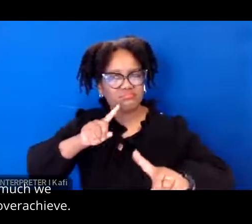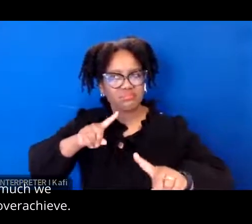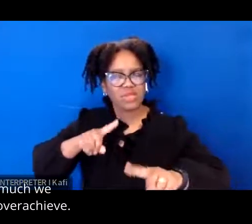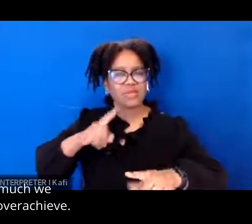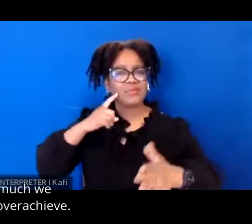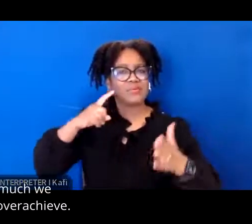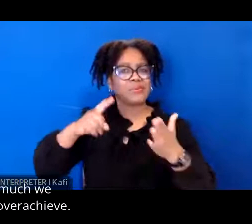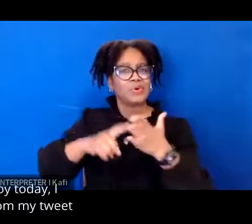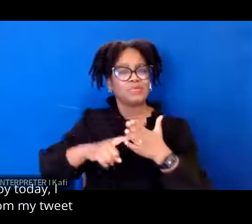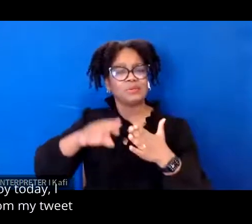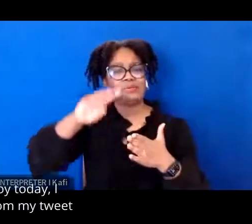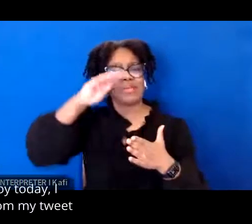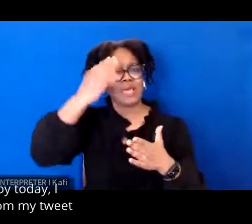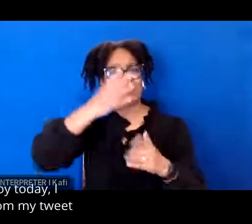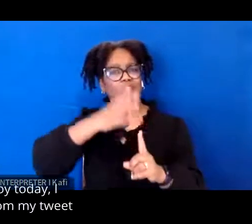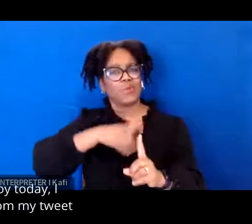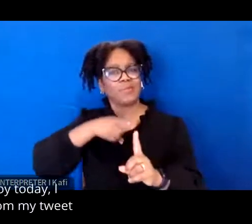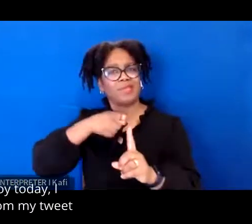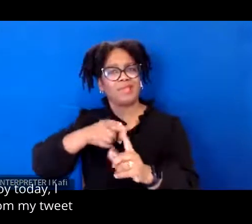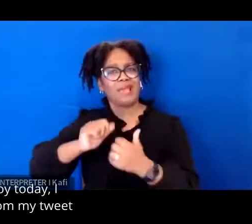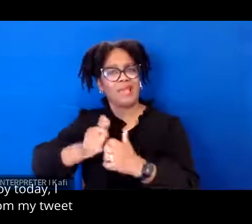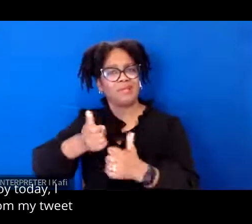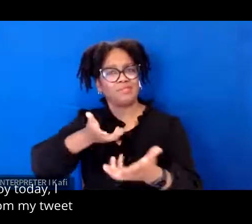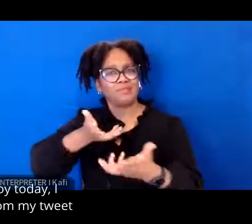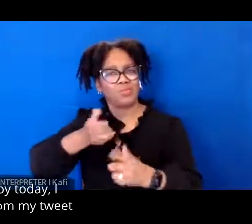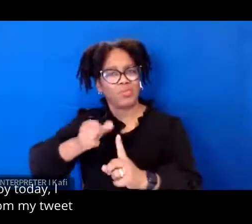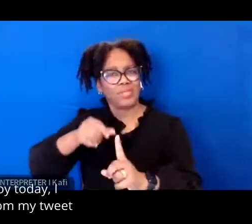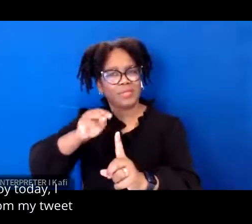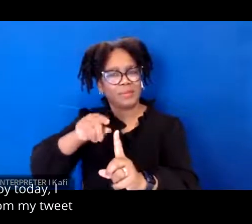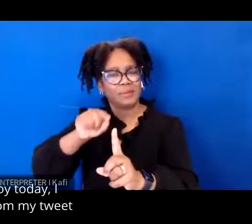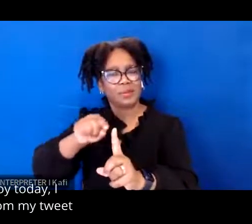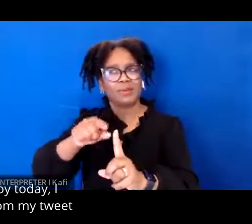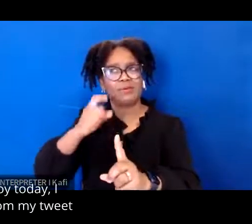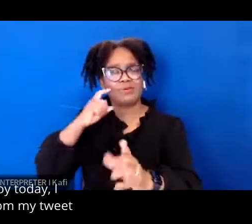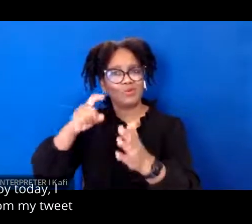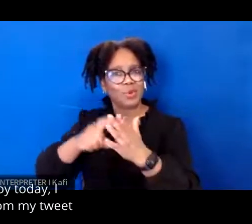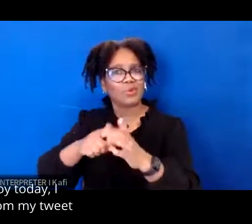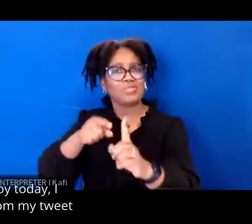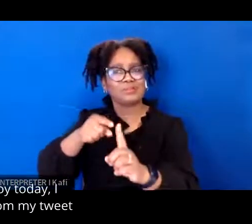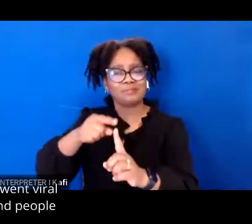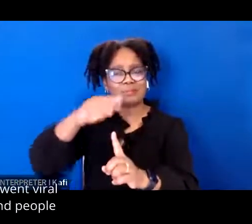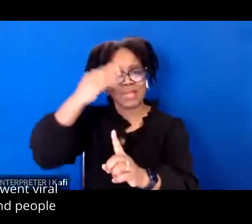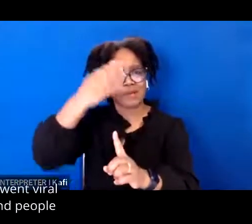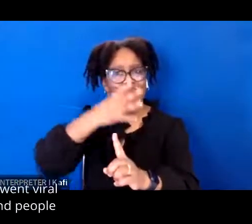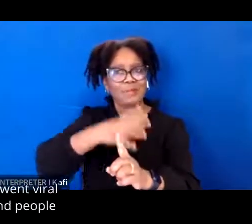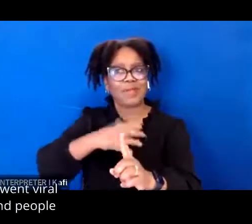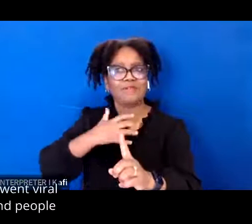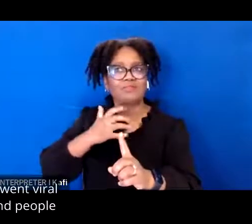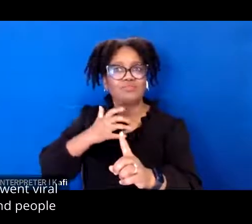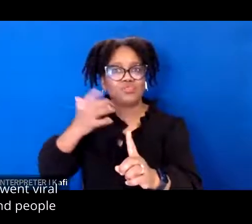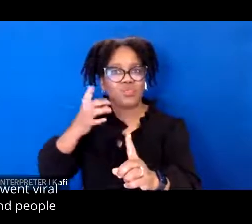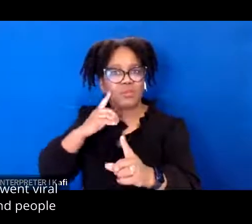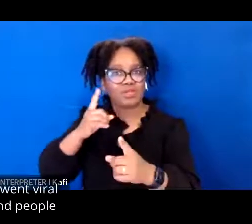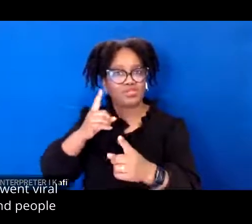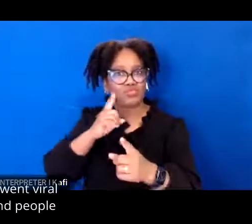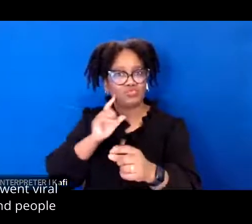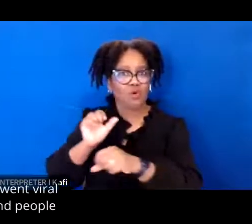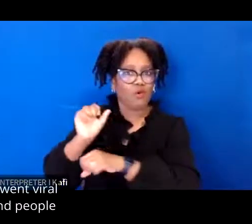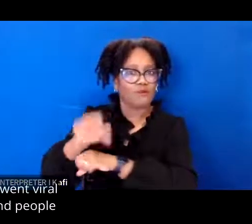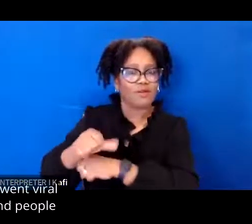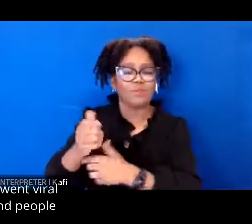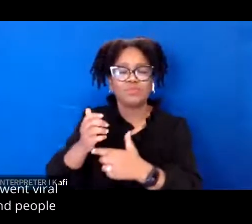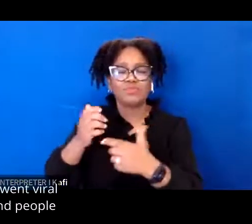overachieve and as we hold joy today i know personally from my tweet that accidentally went viral